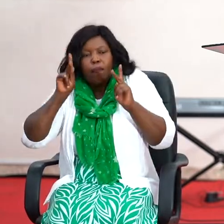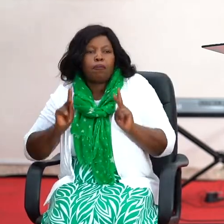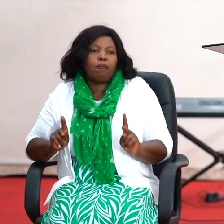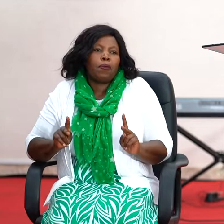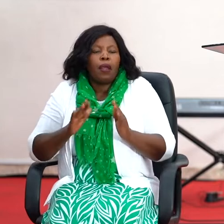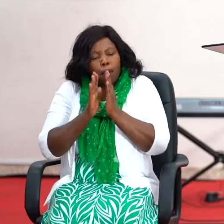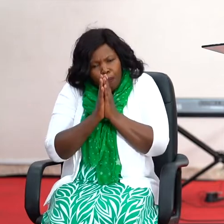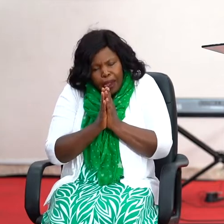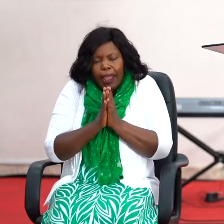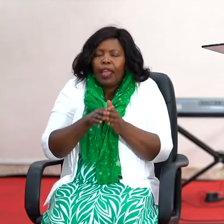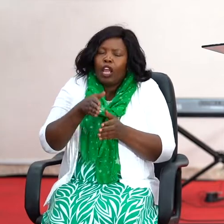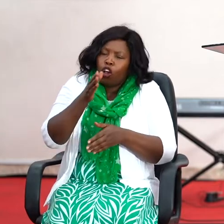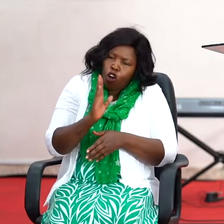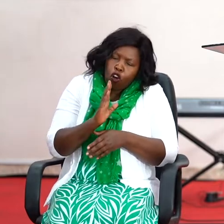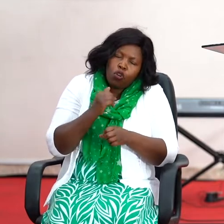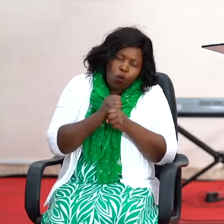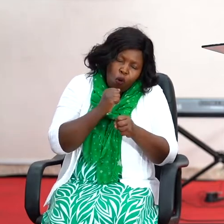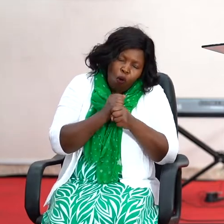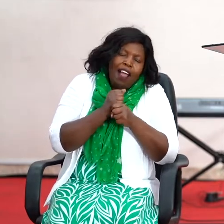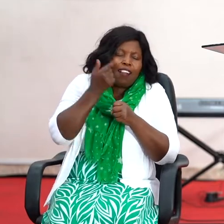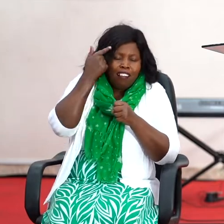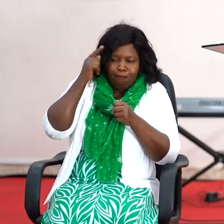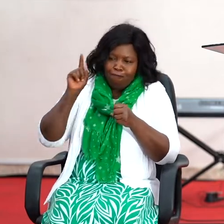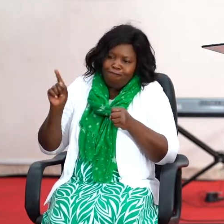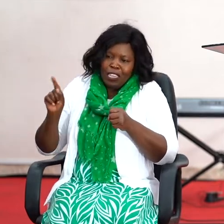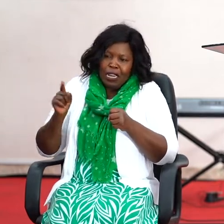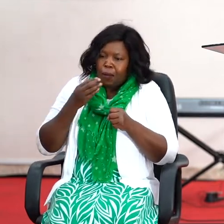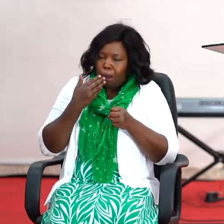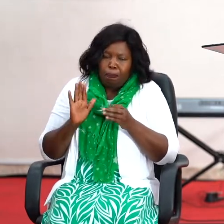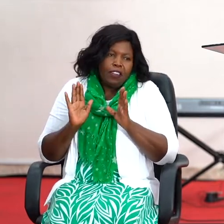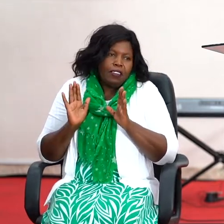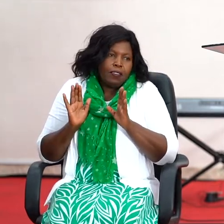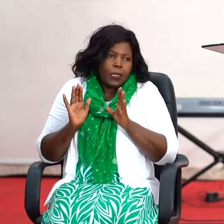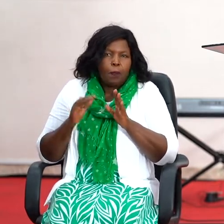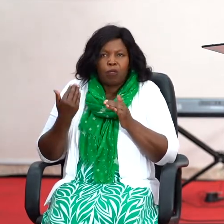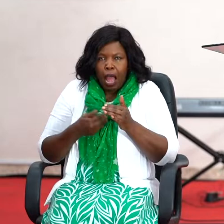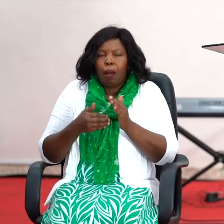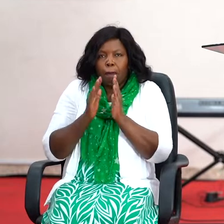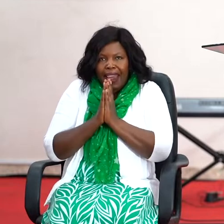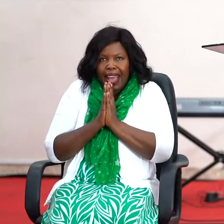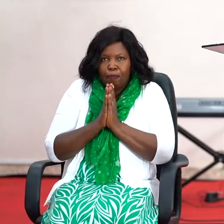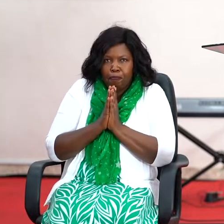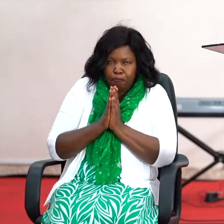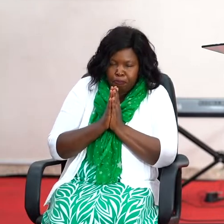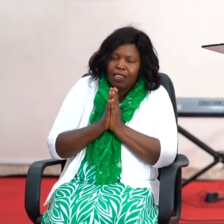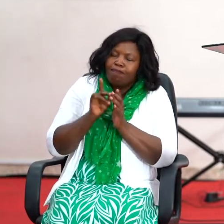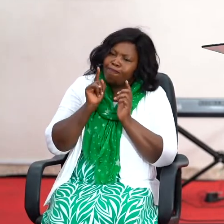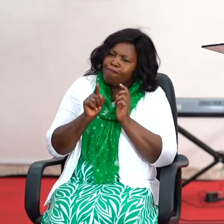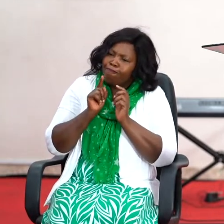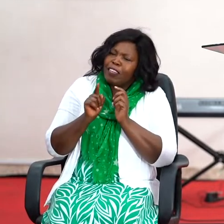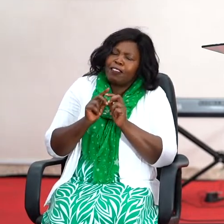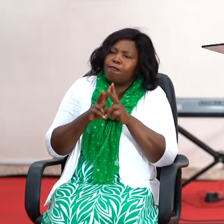prayed to God, and God did that which they asked of him. You know, our prayers, they are very, very,